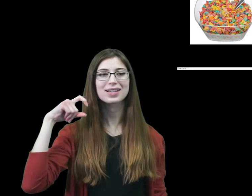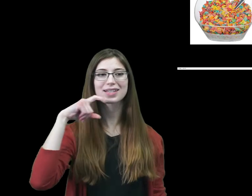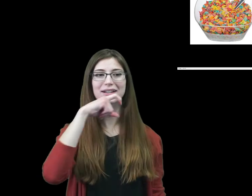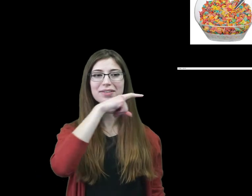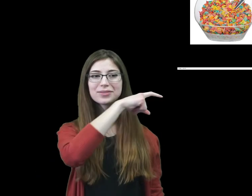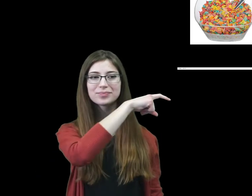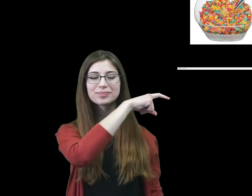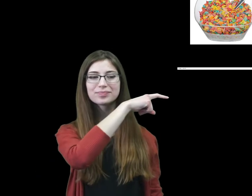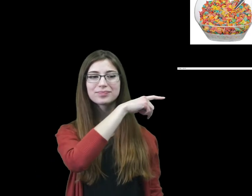Cereal.